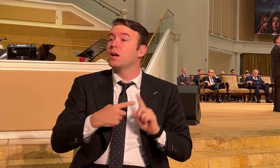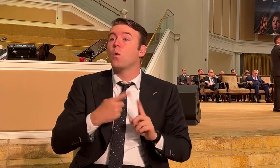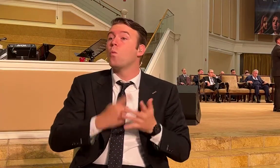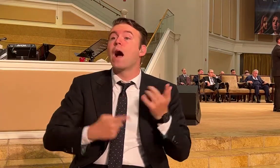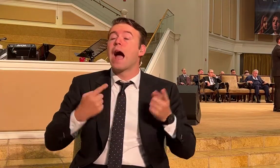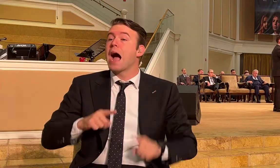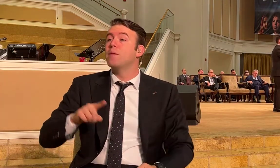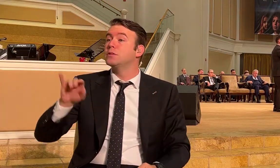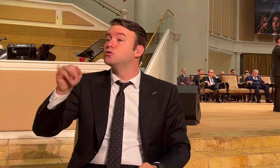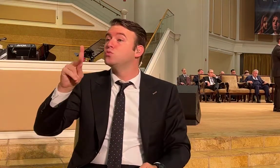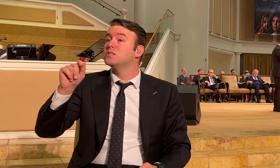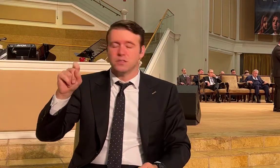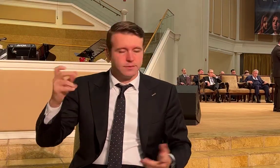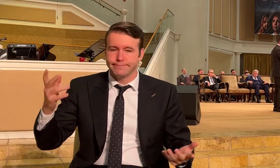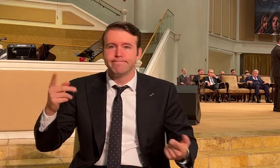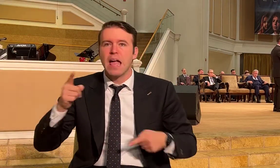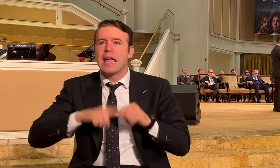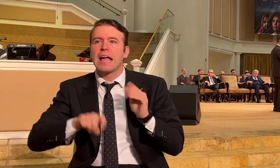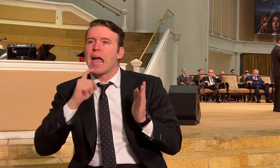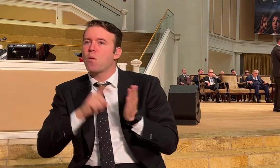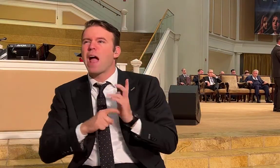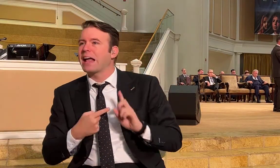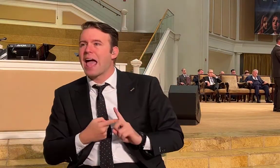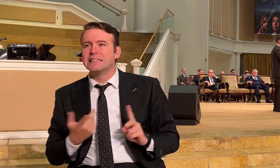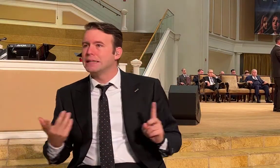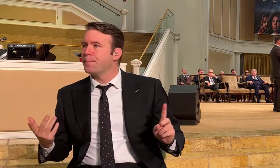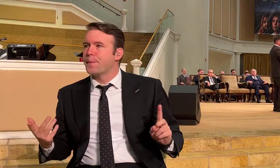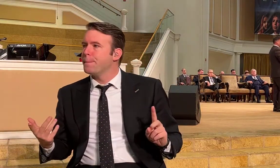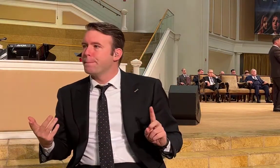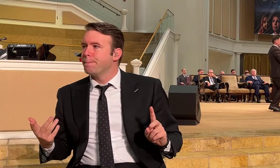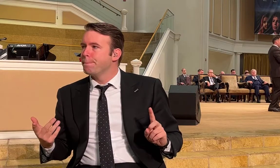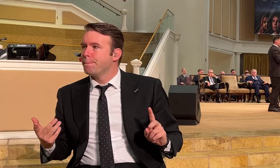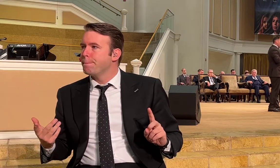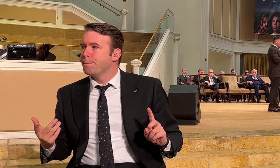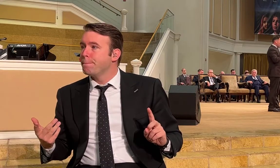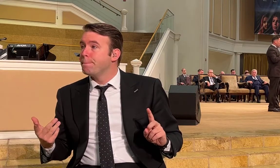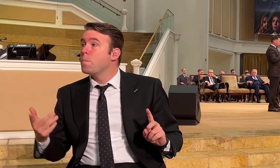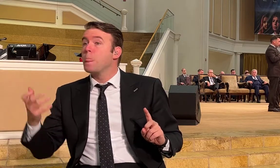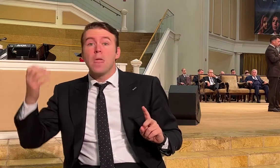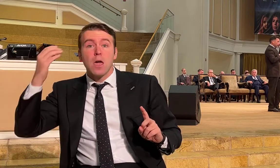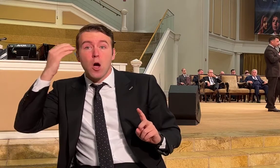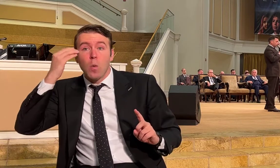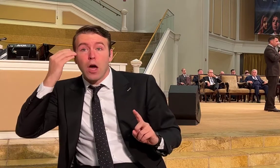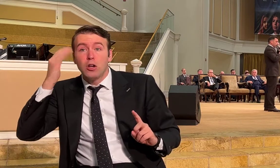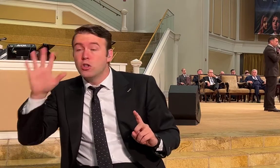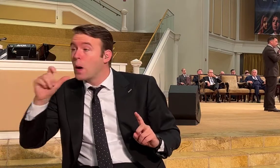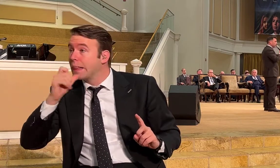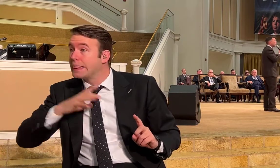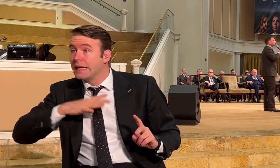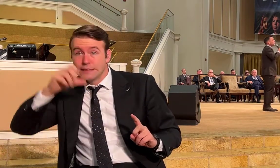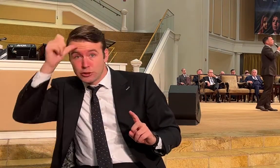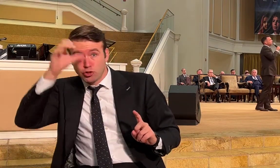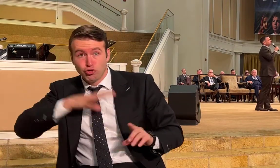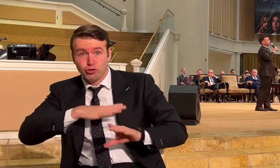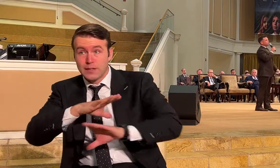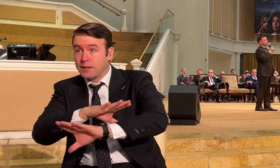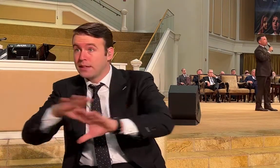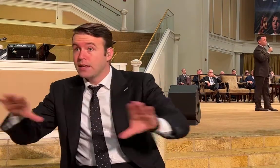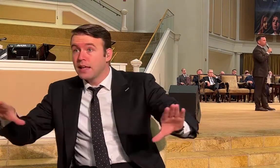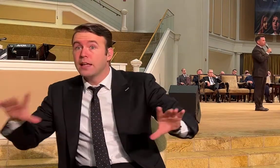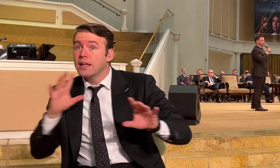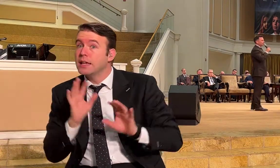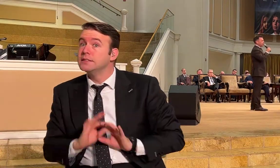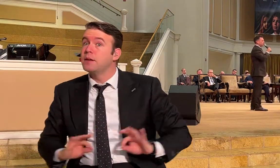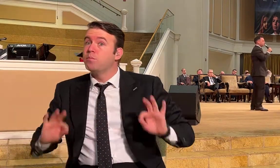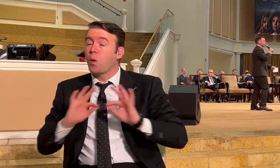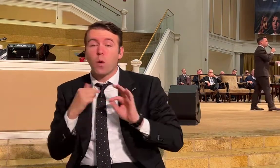is hardly recognizable. And if you want to know, ladies and gentlemen, it is